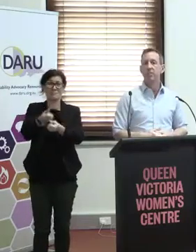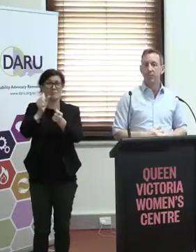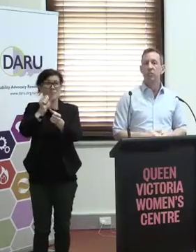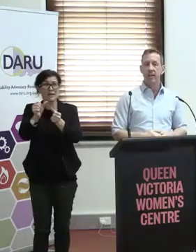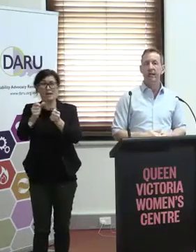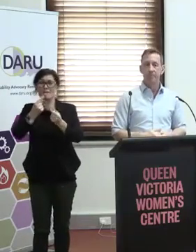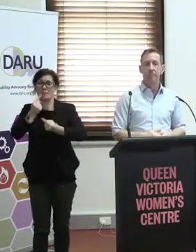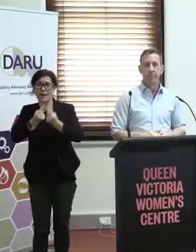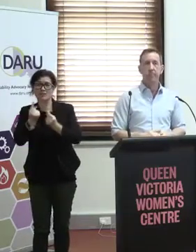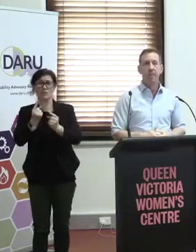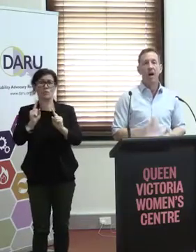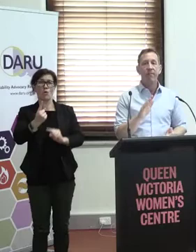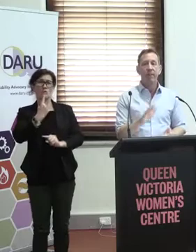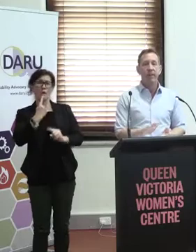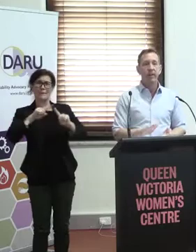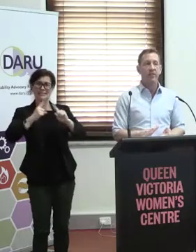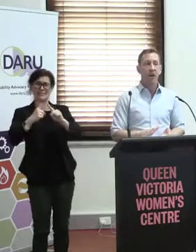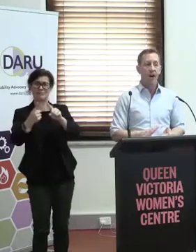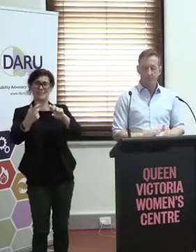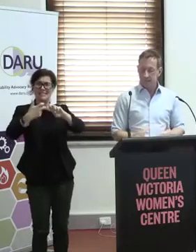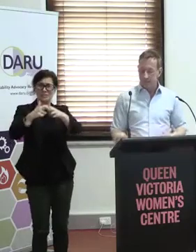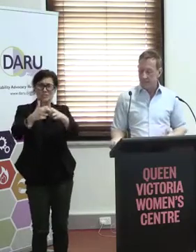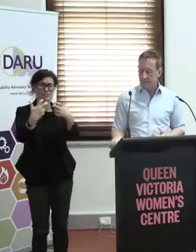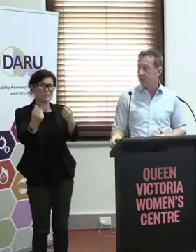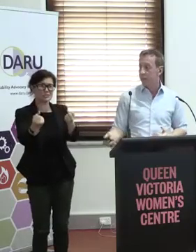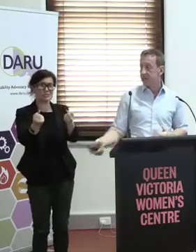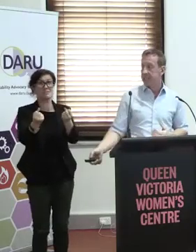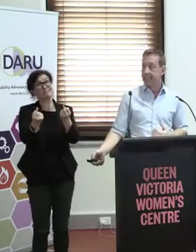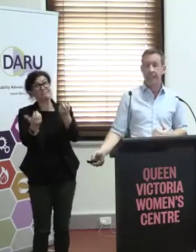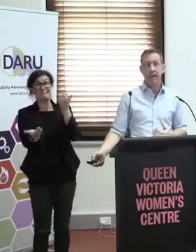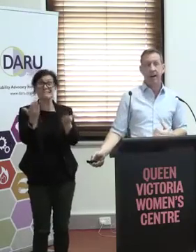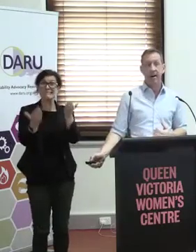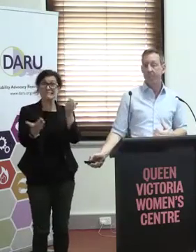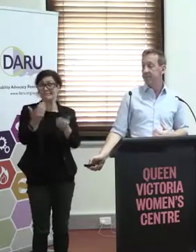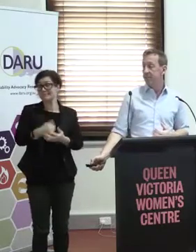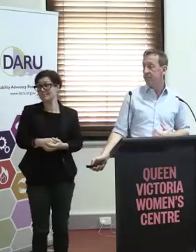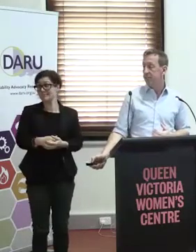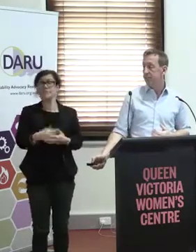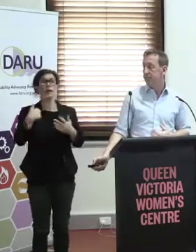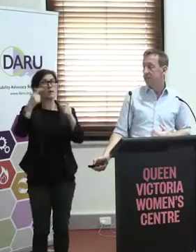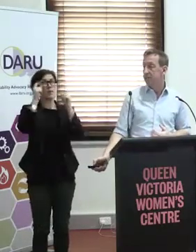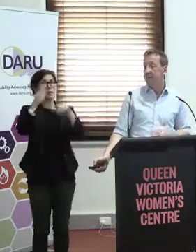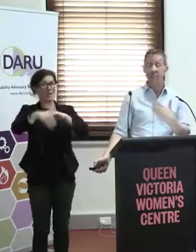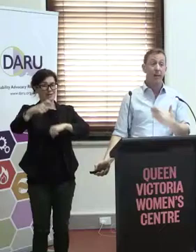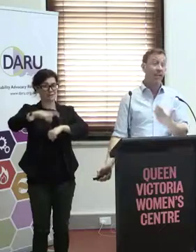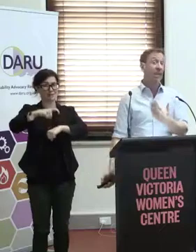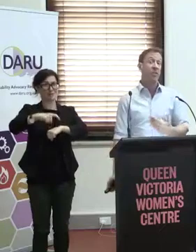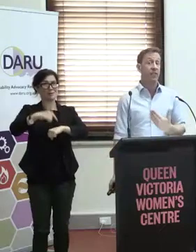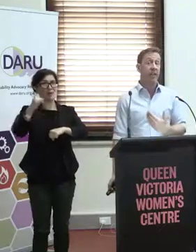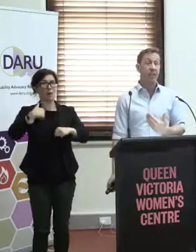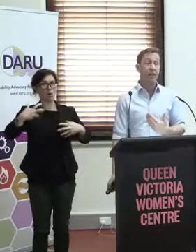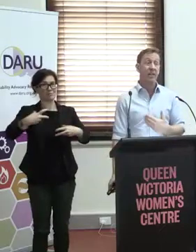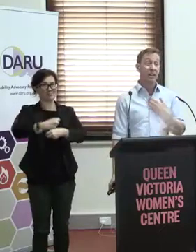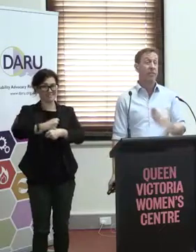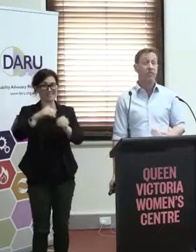issue if we do that. I'm very aware of time, so I might quickly jump to the end, but thank